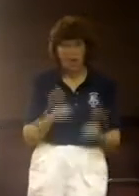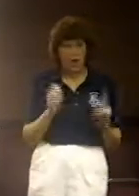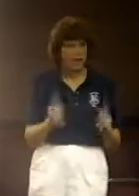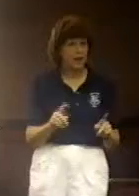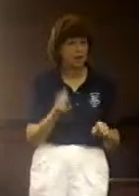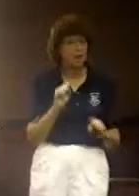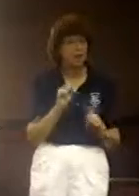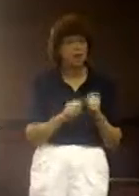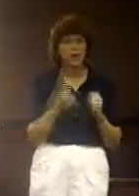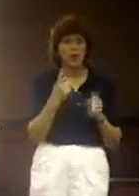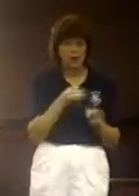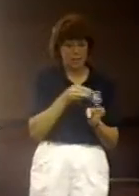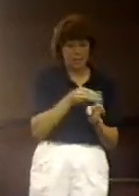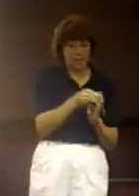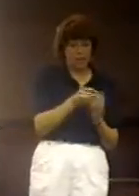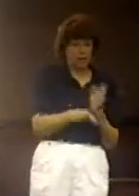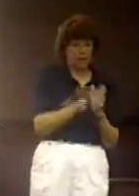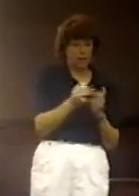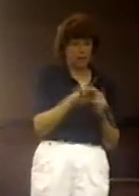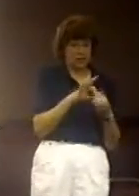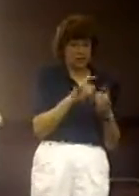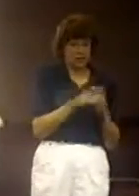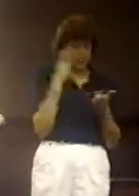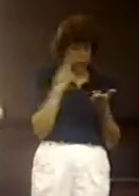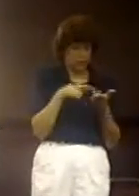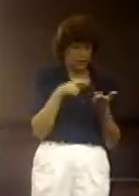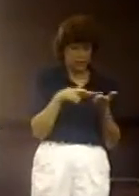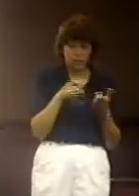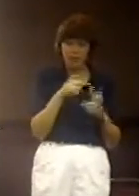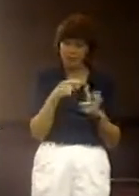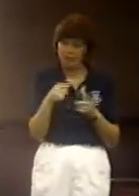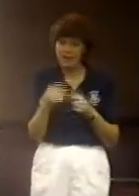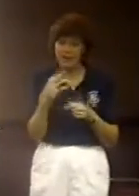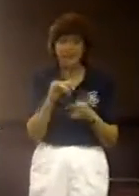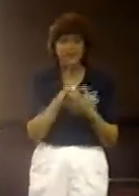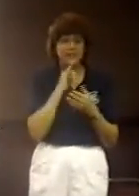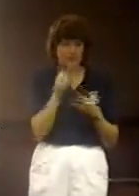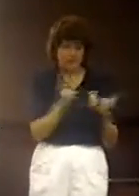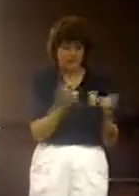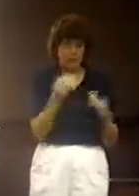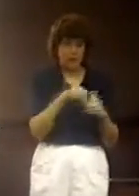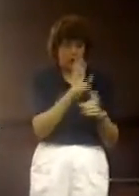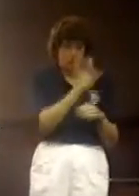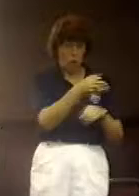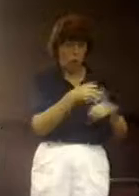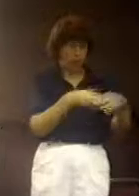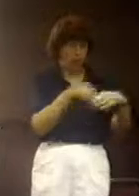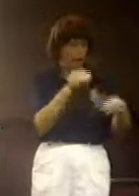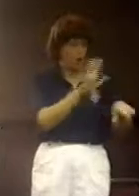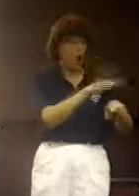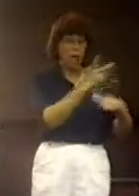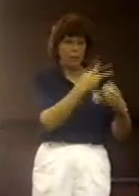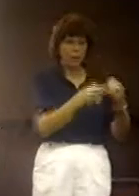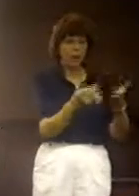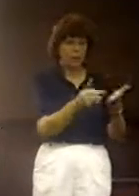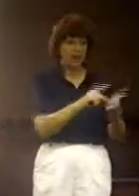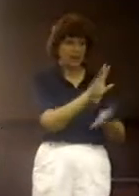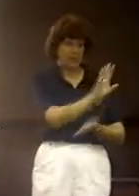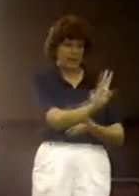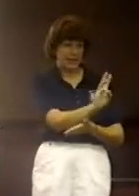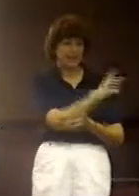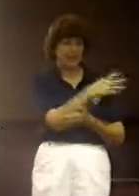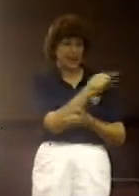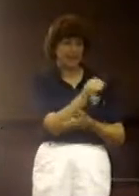Okay, so the major findings of that research then, and this is described in your handout on both page 6 in